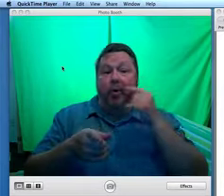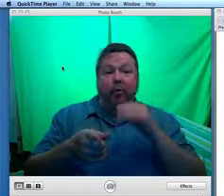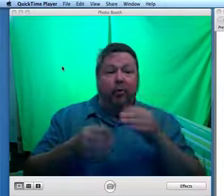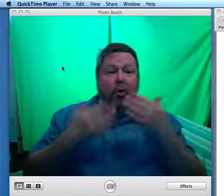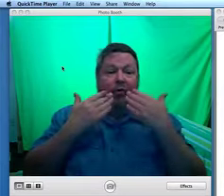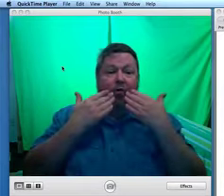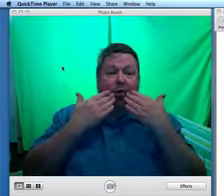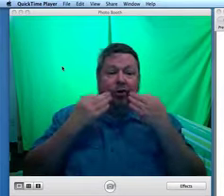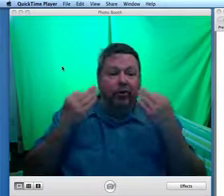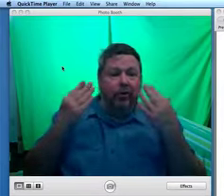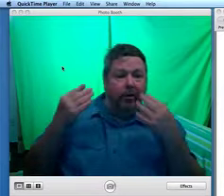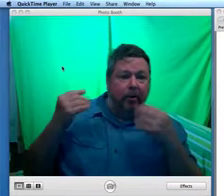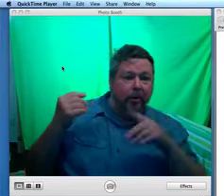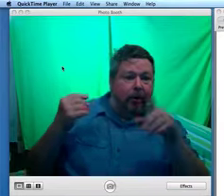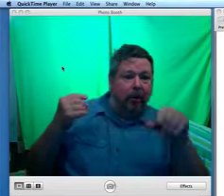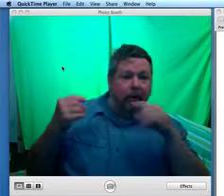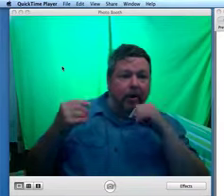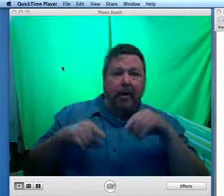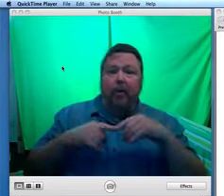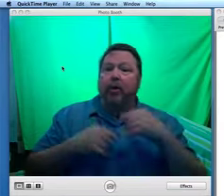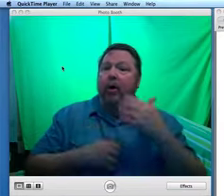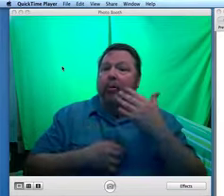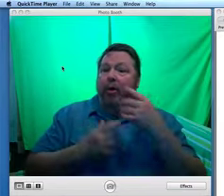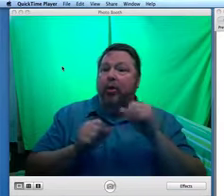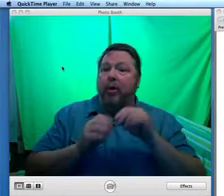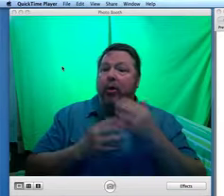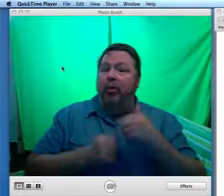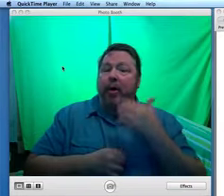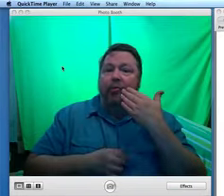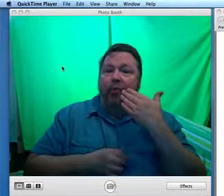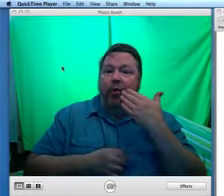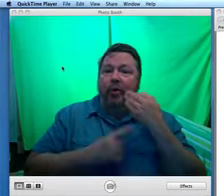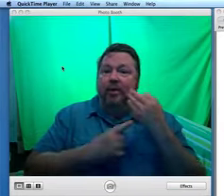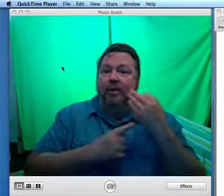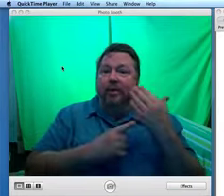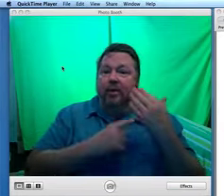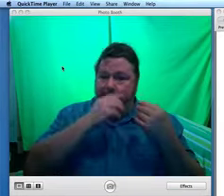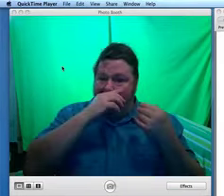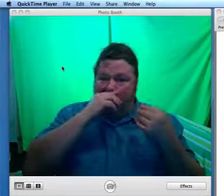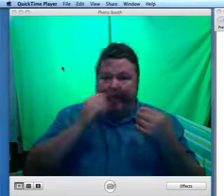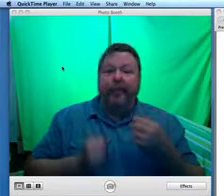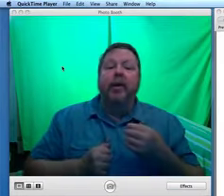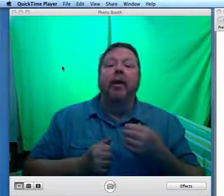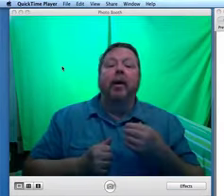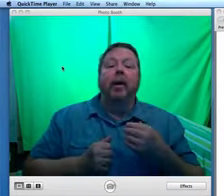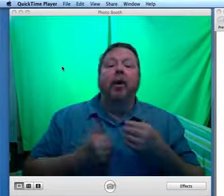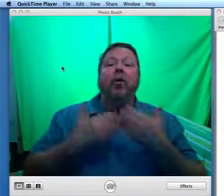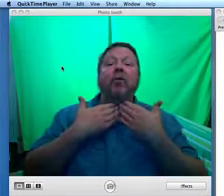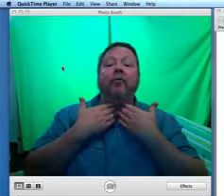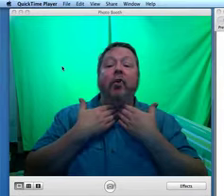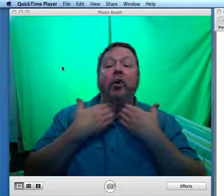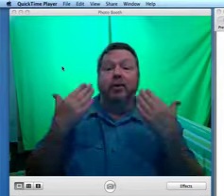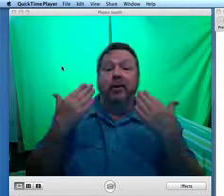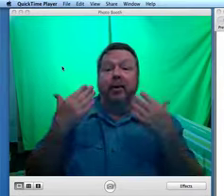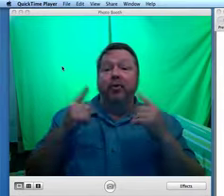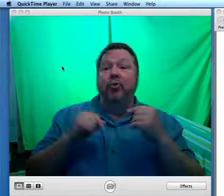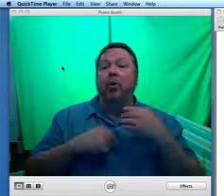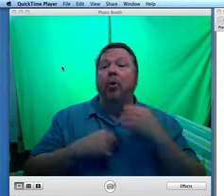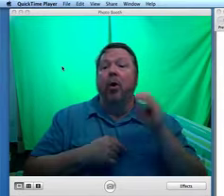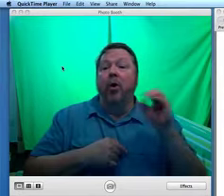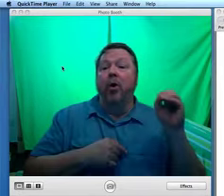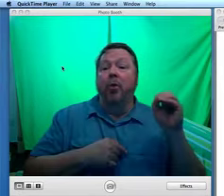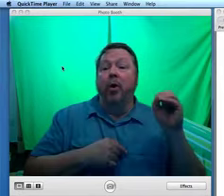For what it's worth, first. It's not in here, but you can cue that first, right? Foot. There's